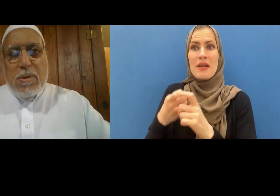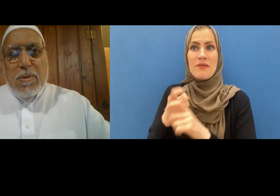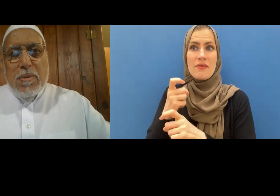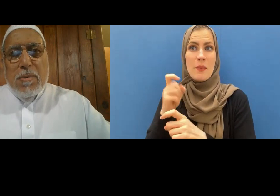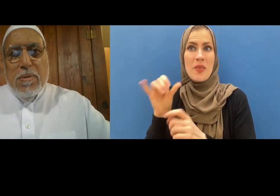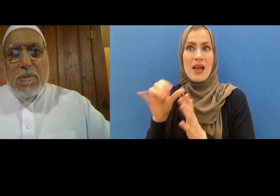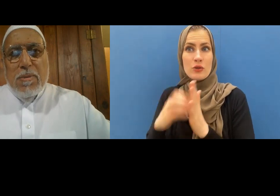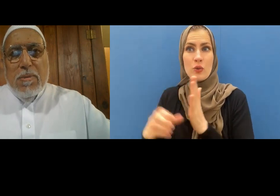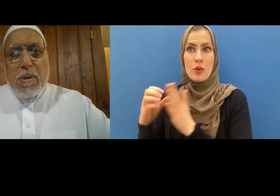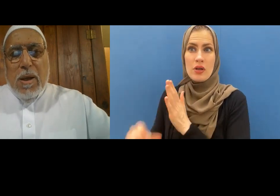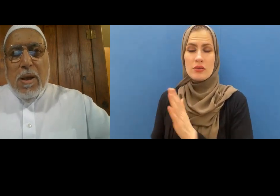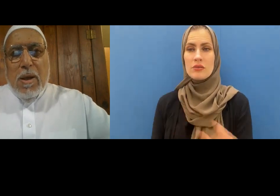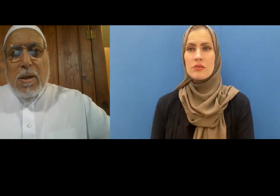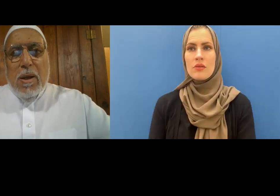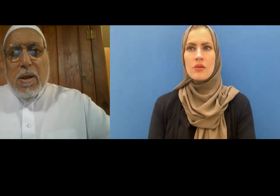surahs.